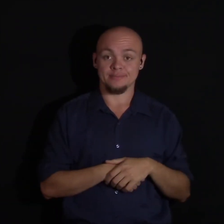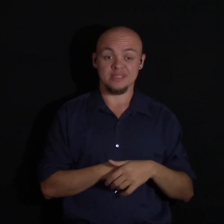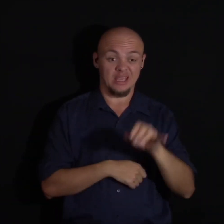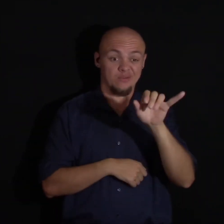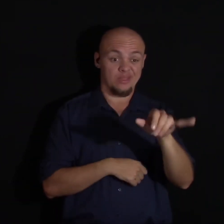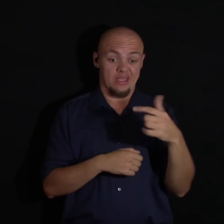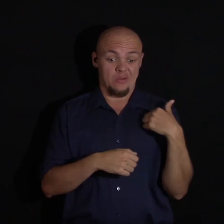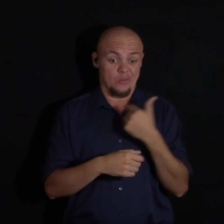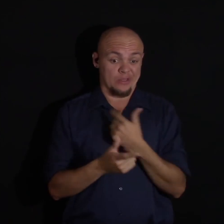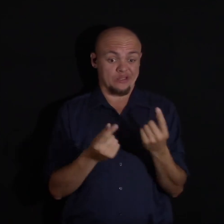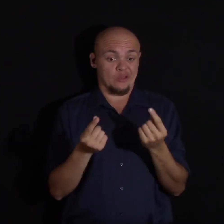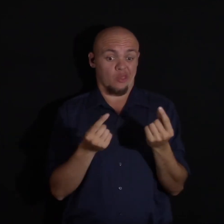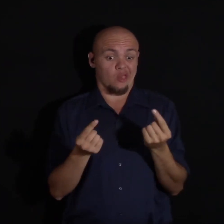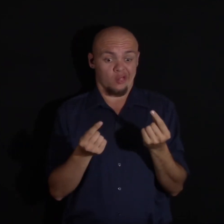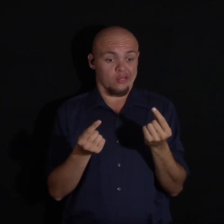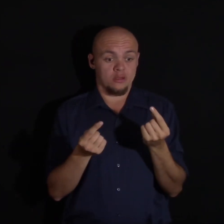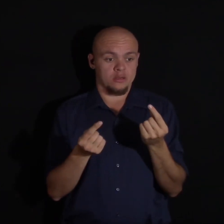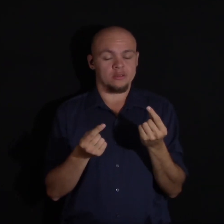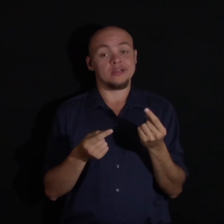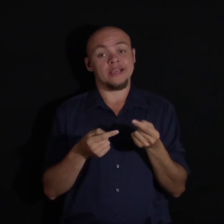hurts.